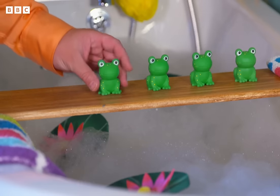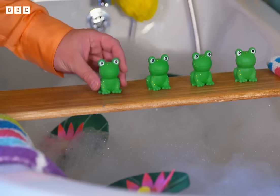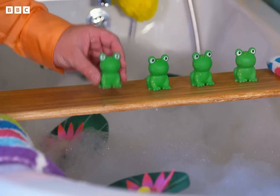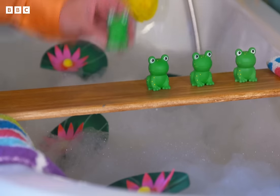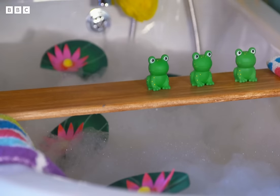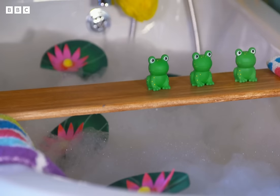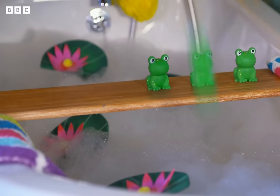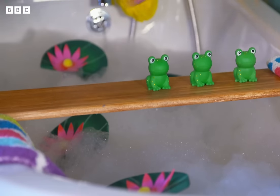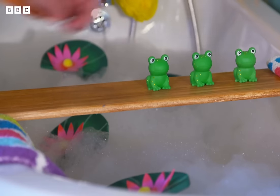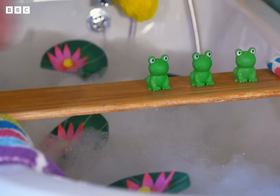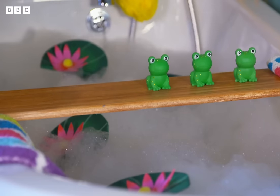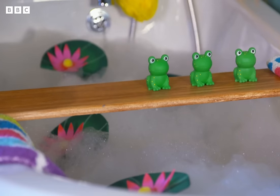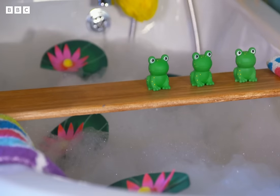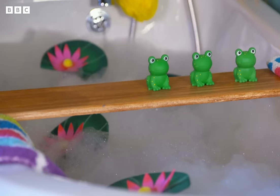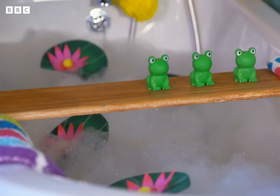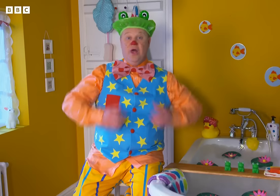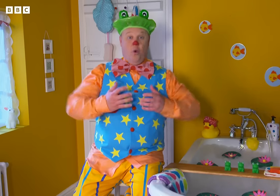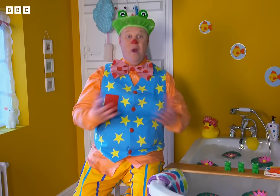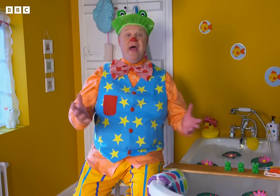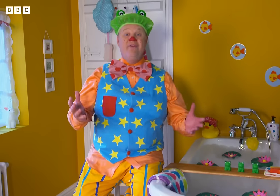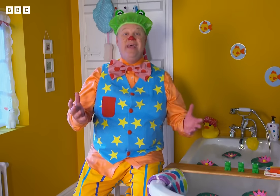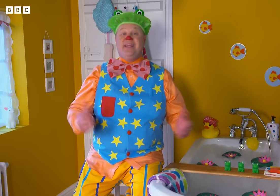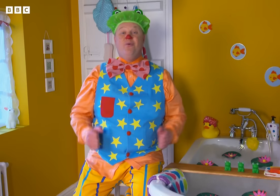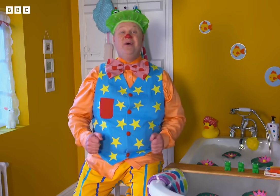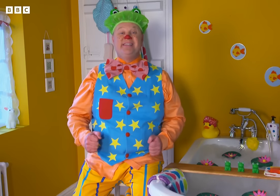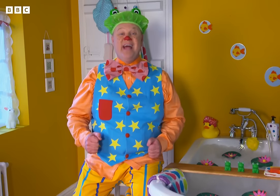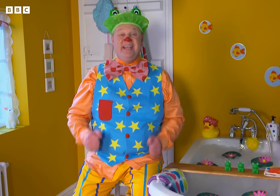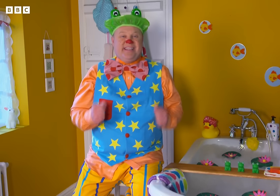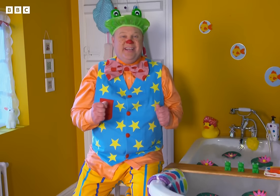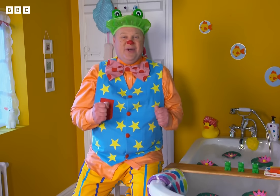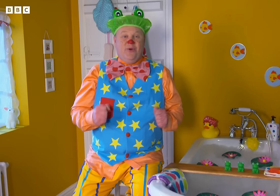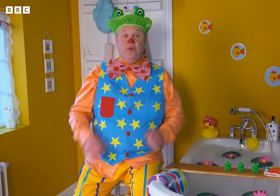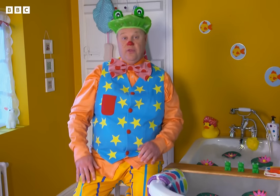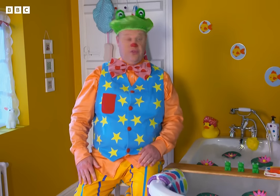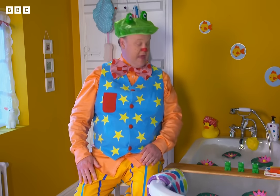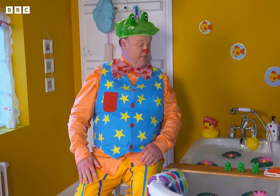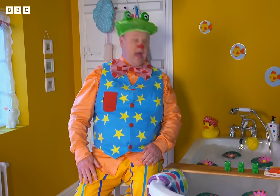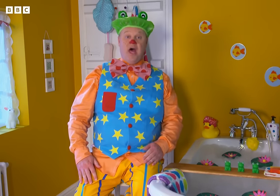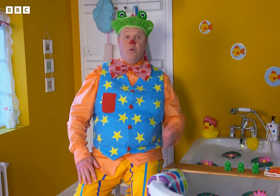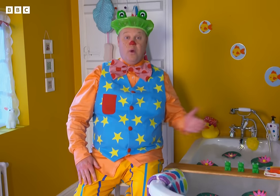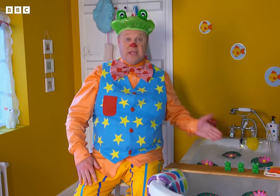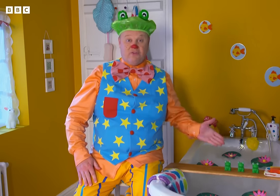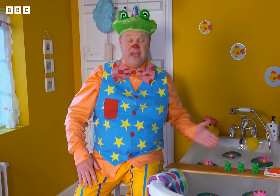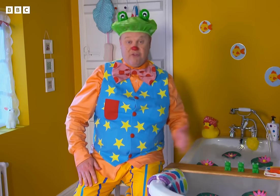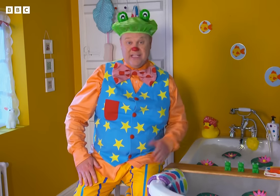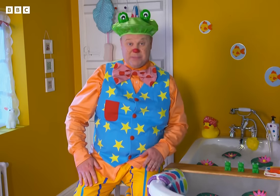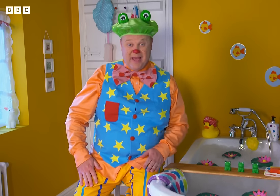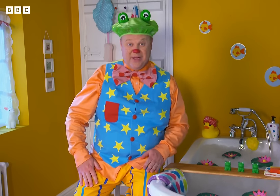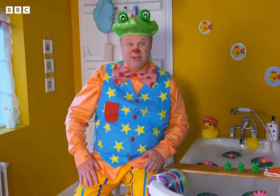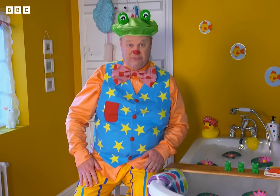One jumped into the pool, where it was nice and cool. Then there were three green speckled